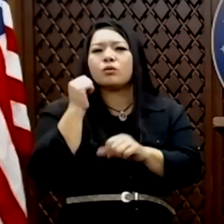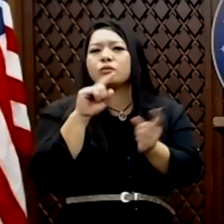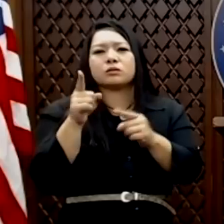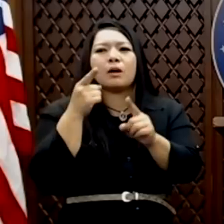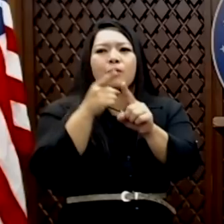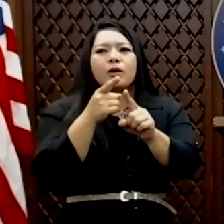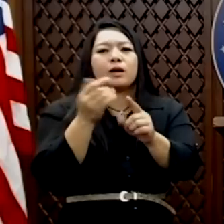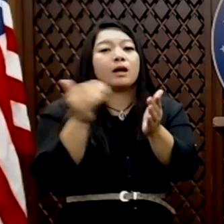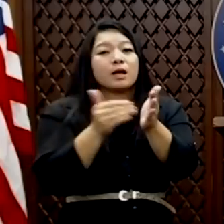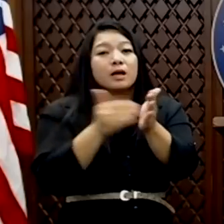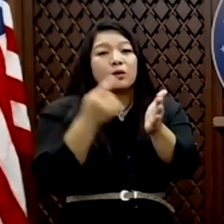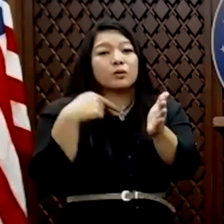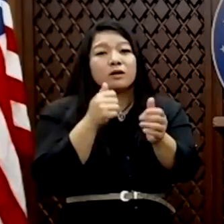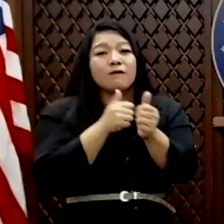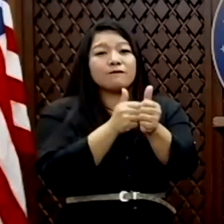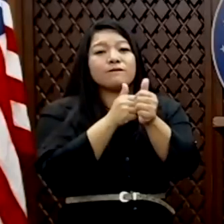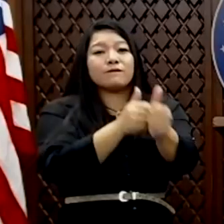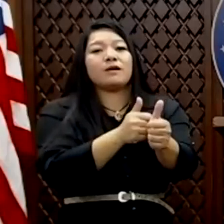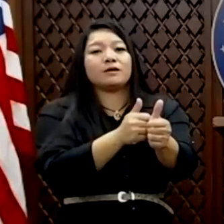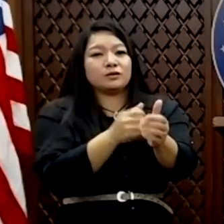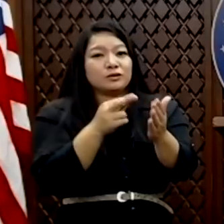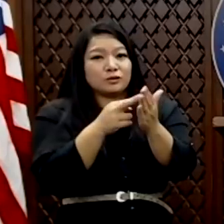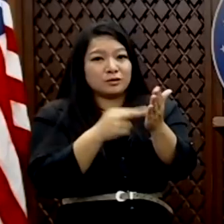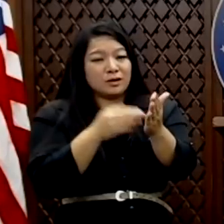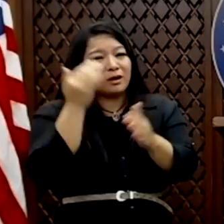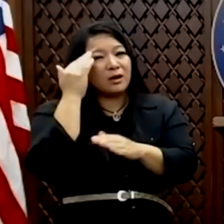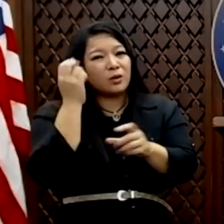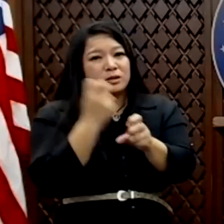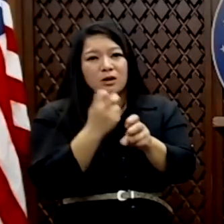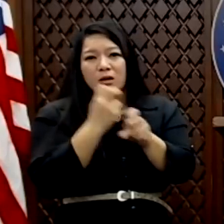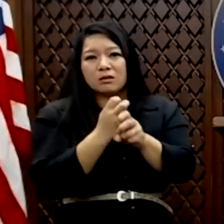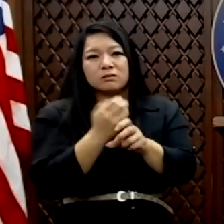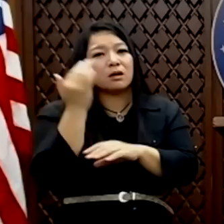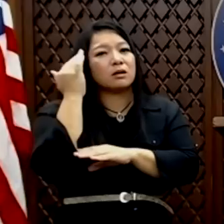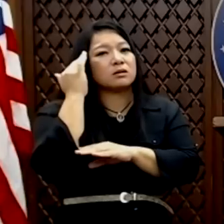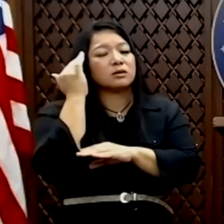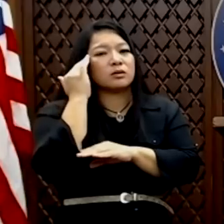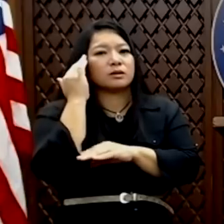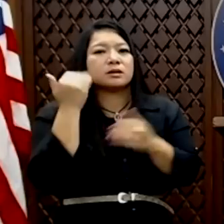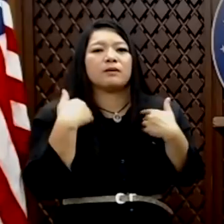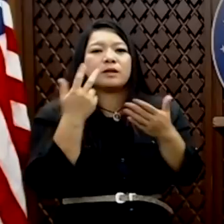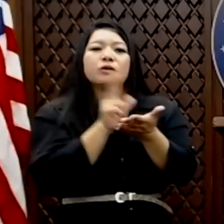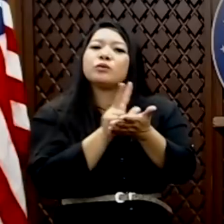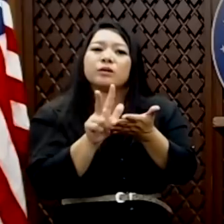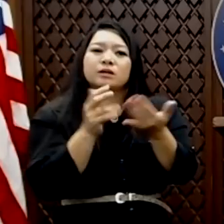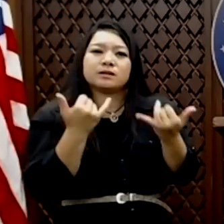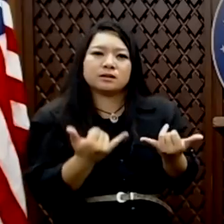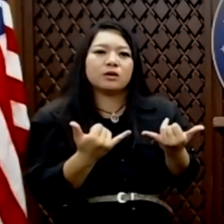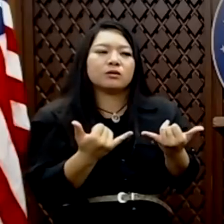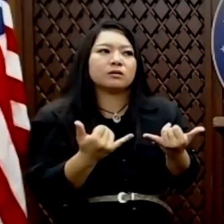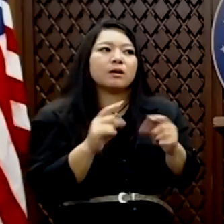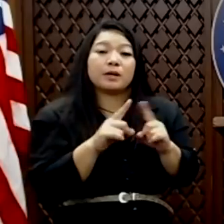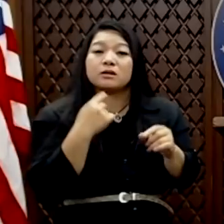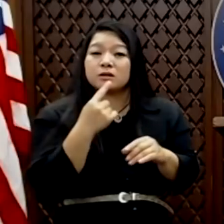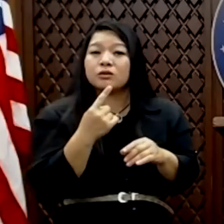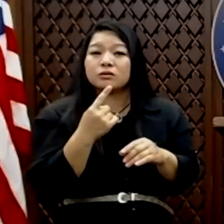again, we just follow, comply. I know it's hard. I know it's already been 3 weeks. But I'll